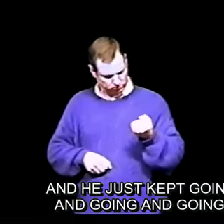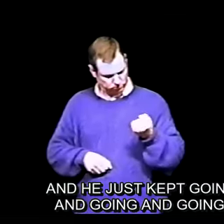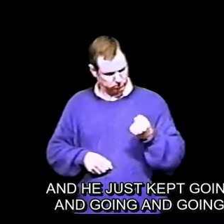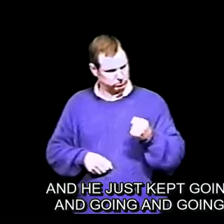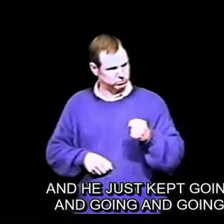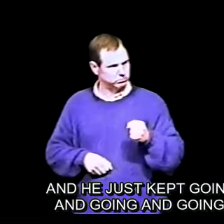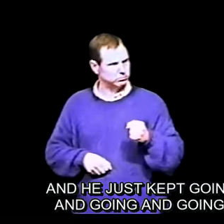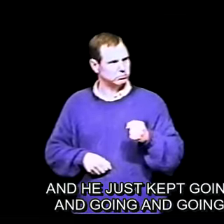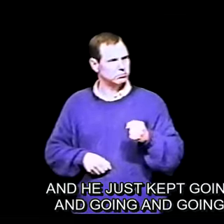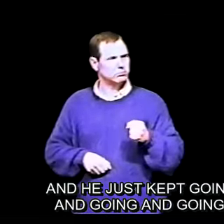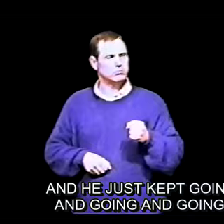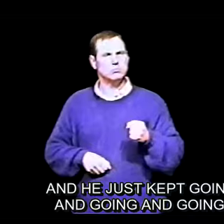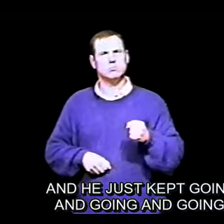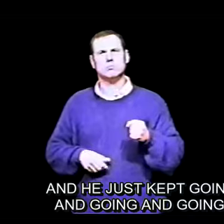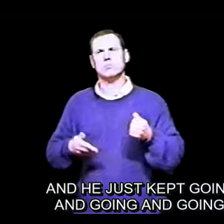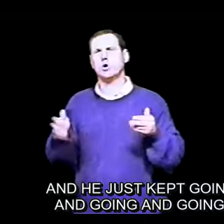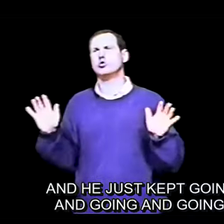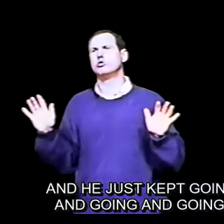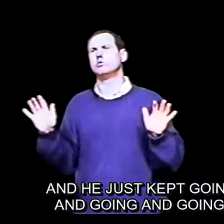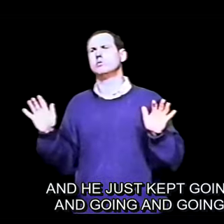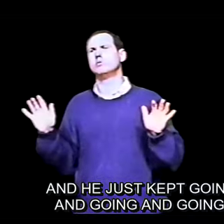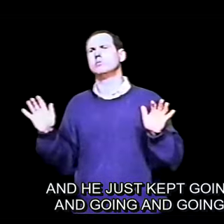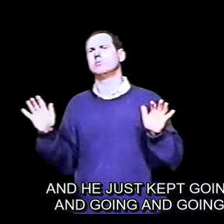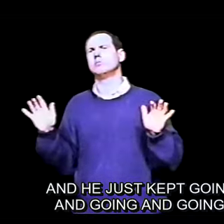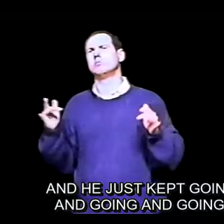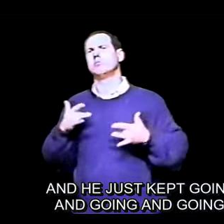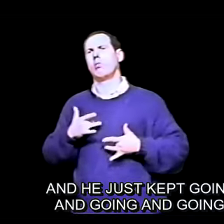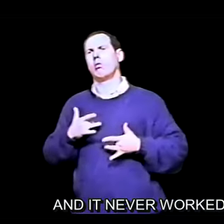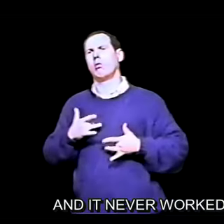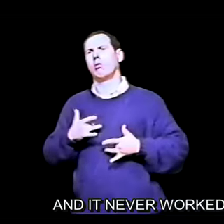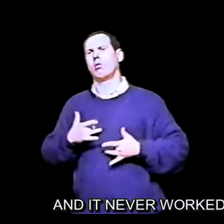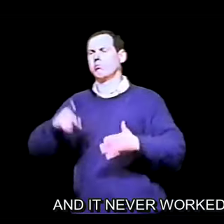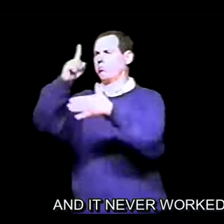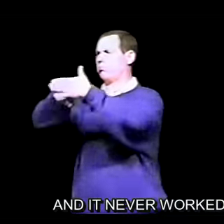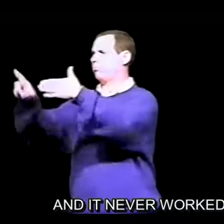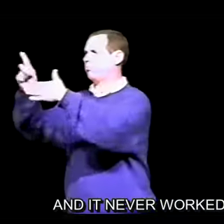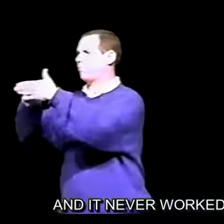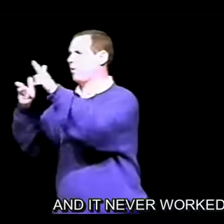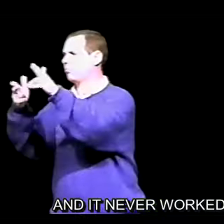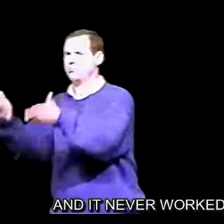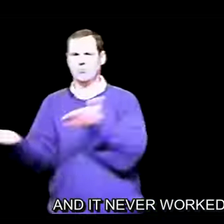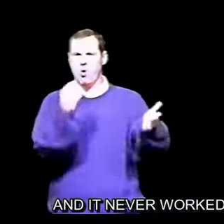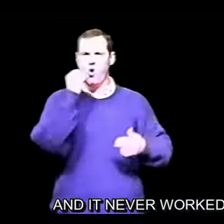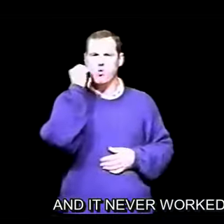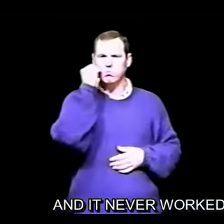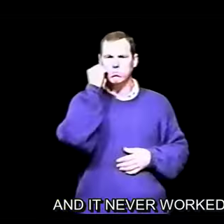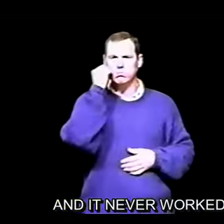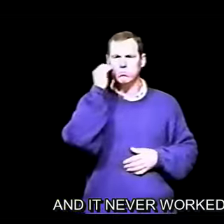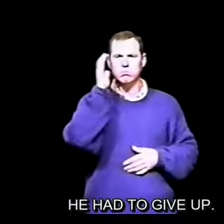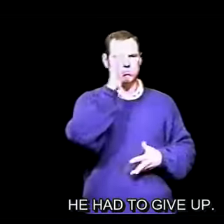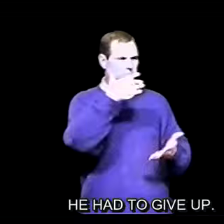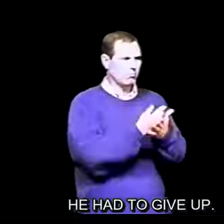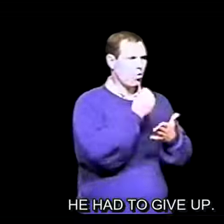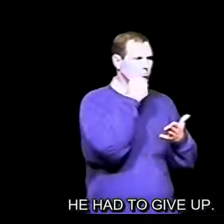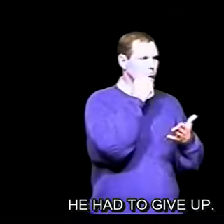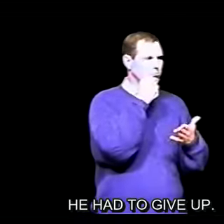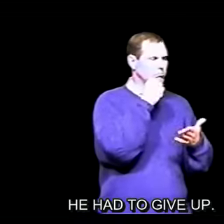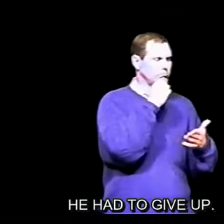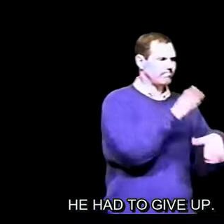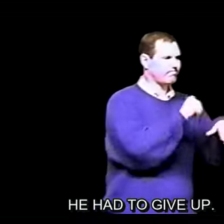just kept going and going and going, and it never worked. He had to give up,